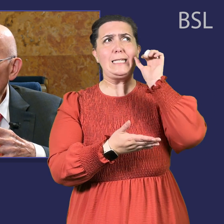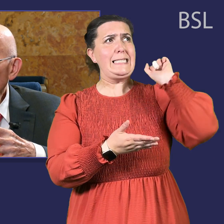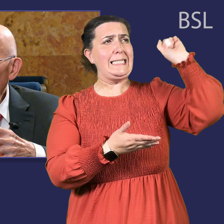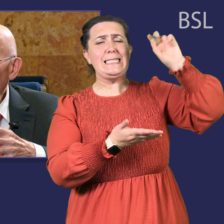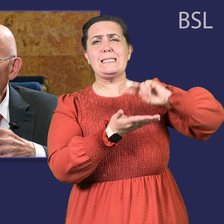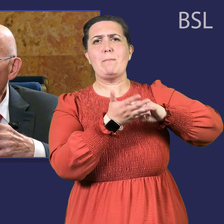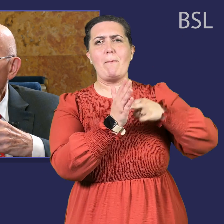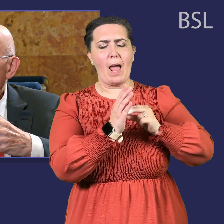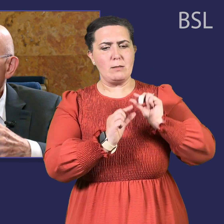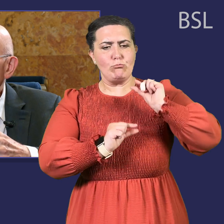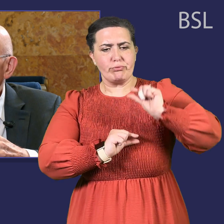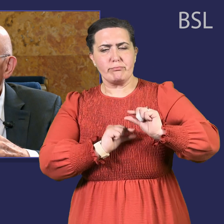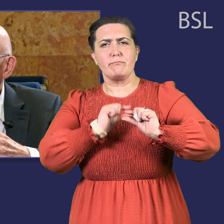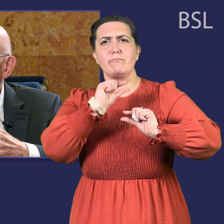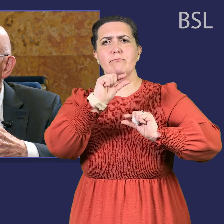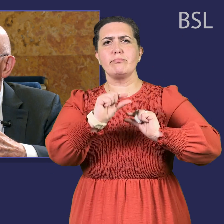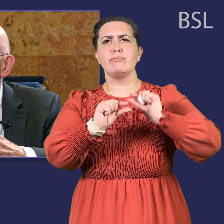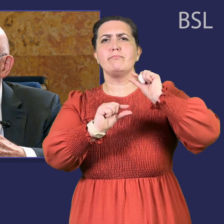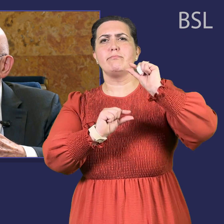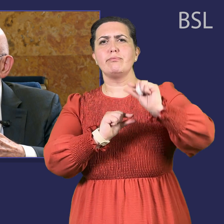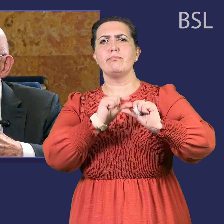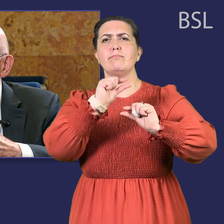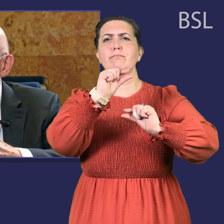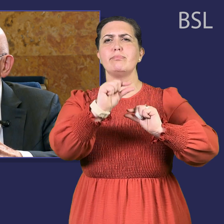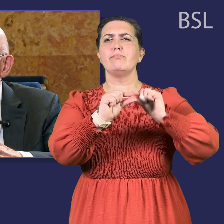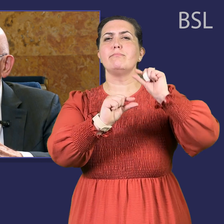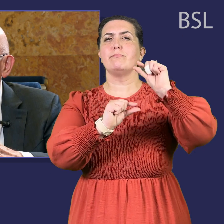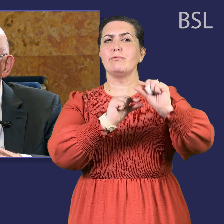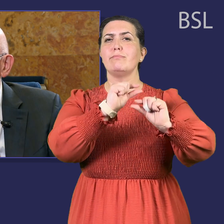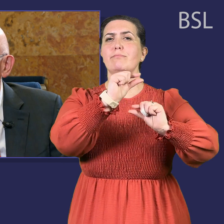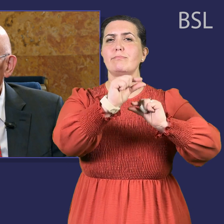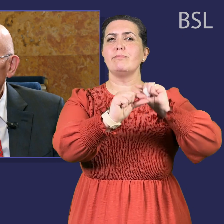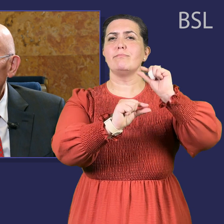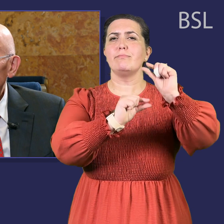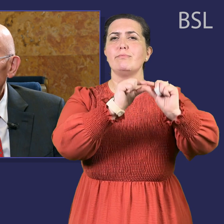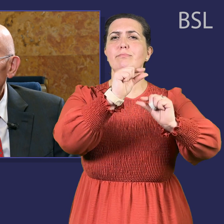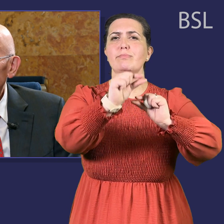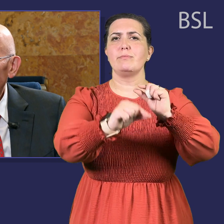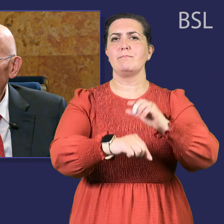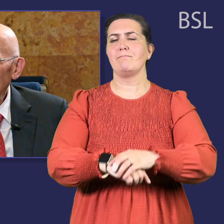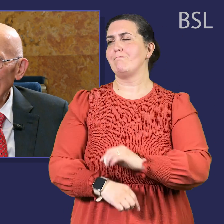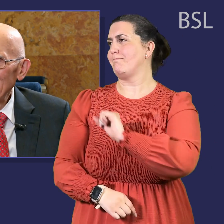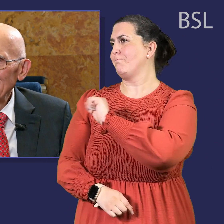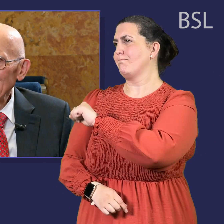of the Lord's plan, line upon line, precept upon precept.